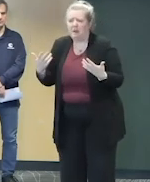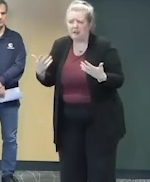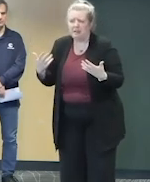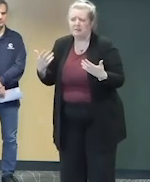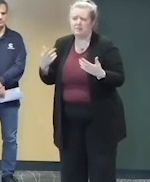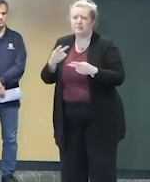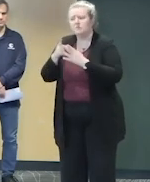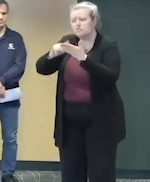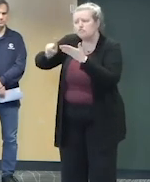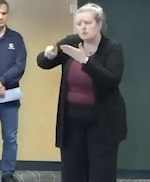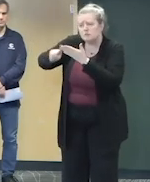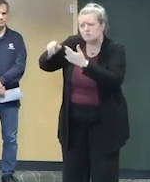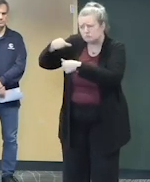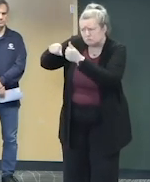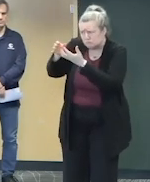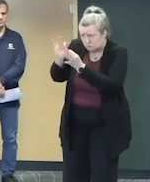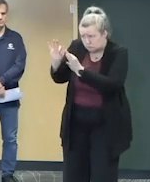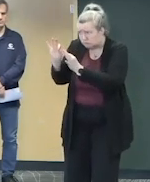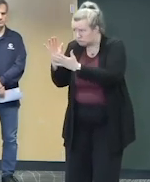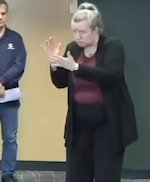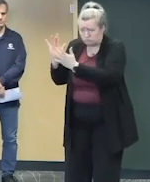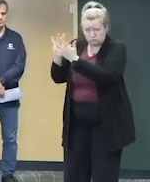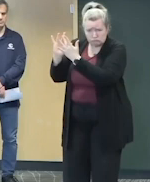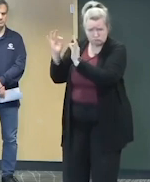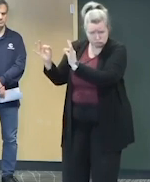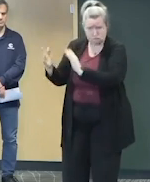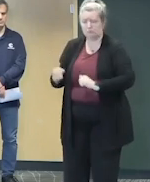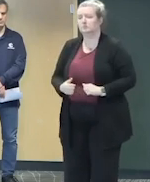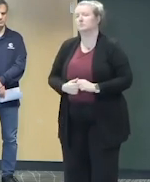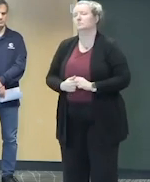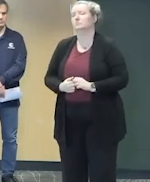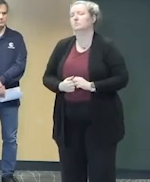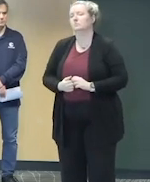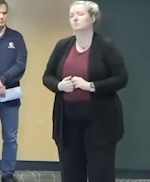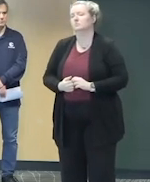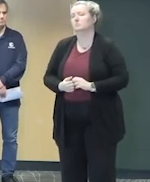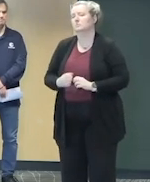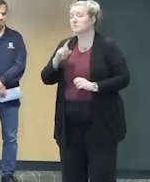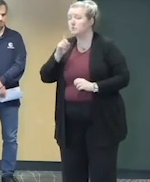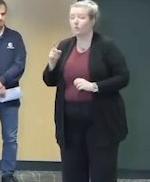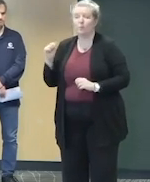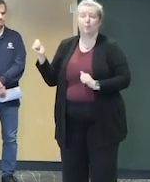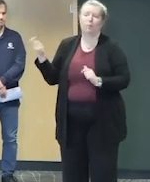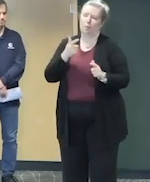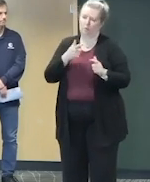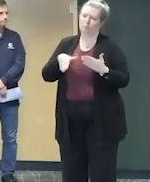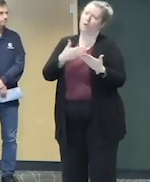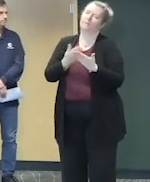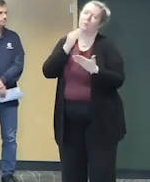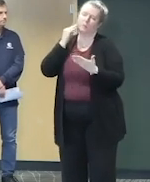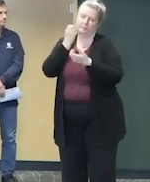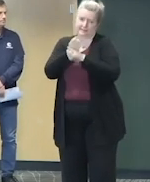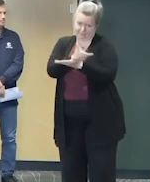event. And as Commissioner Gutierrez Scicchetti always says, make sure everybody gets home safe. Thank you. Well said, Chris. Thank